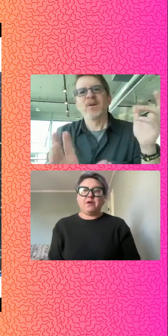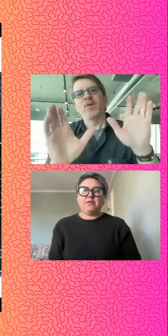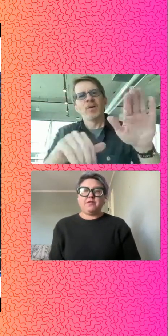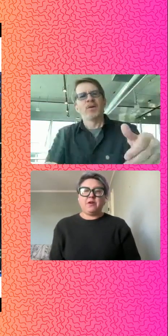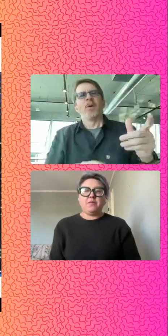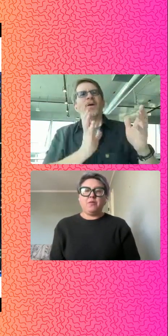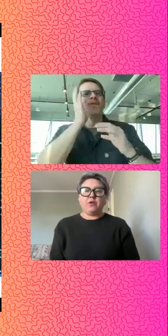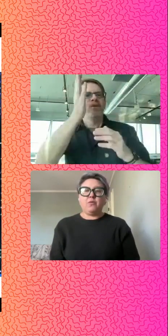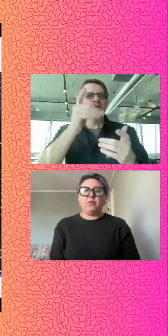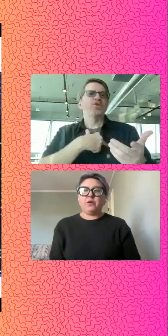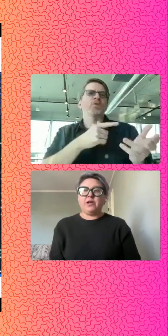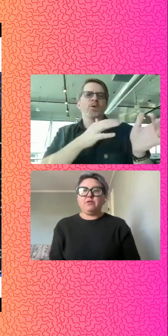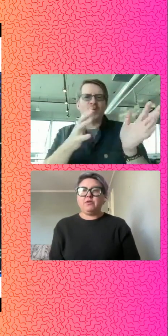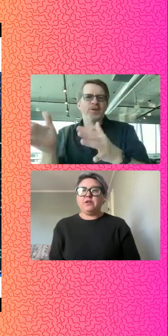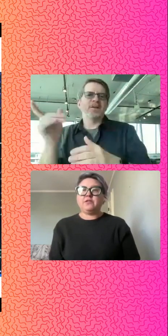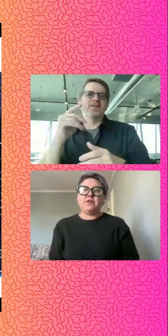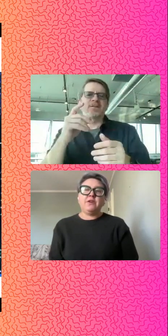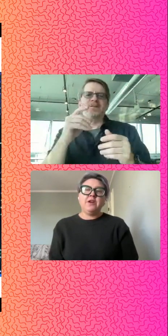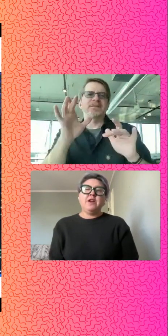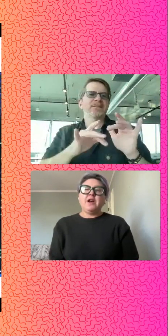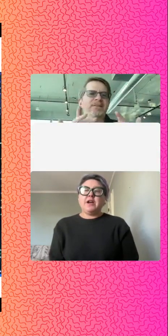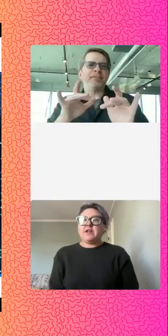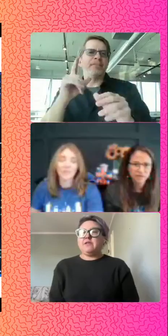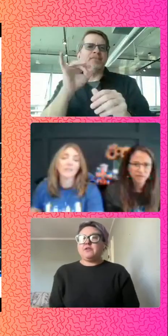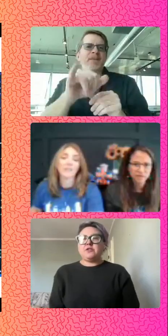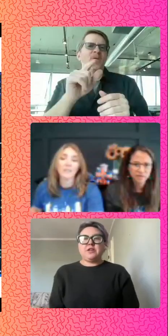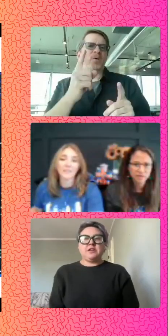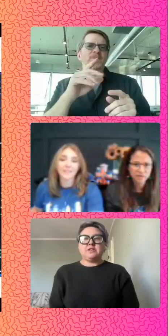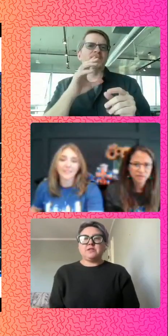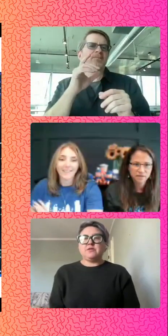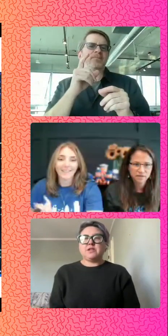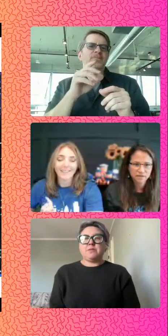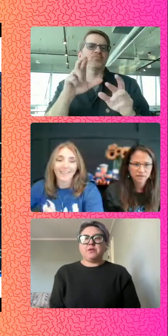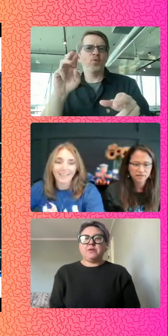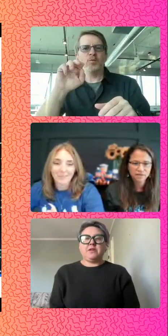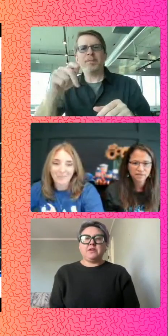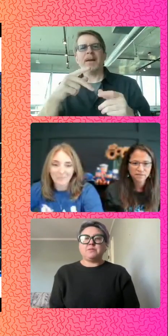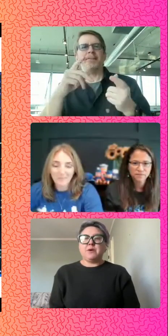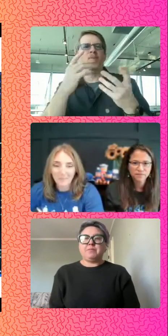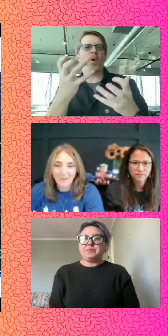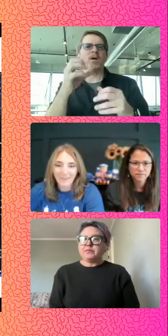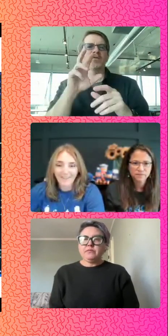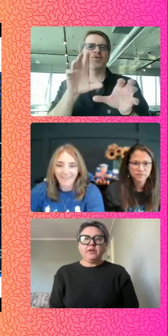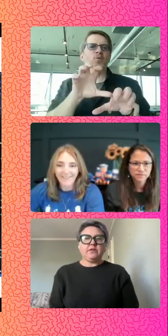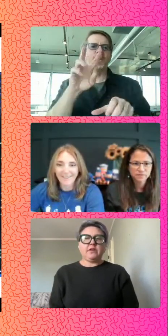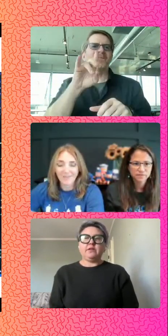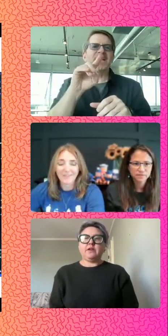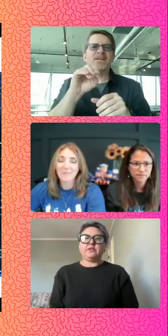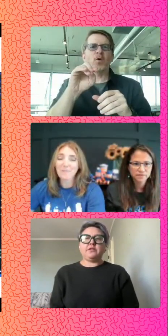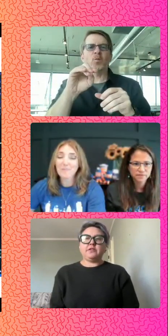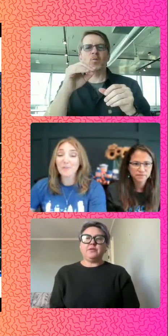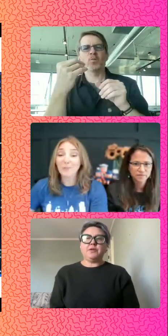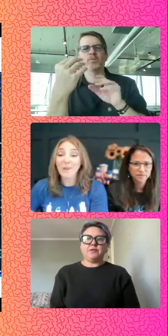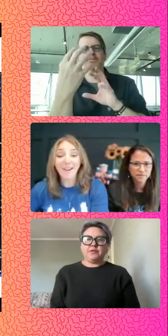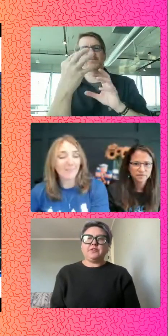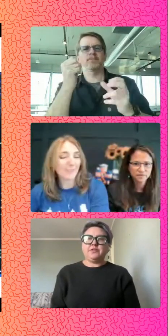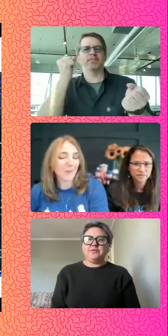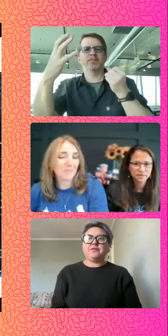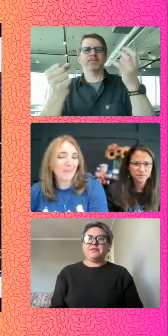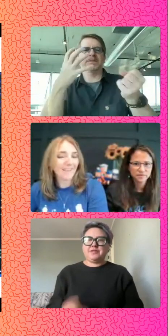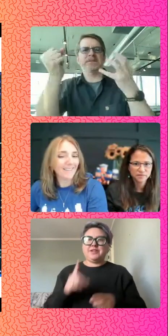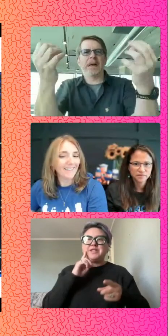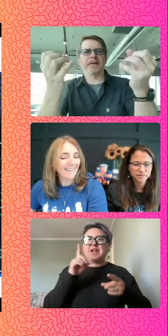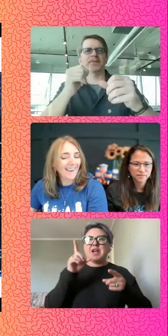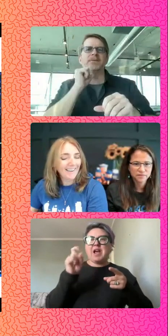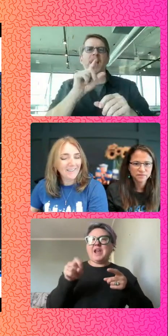to part of working through here. So again, future things, we'll skip a little bit of this, but Because I essentially do what have you're. to